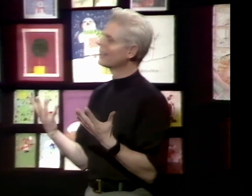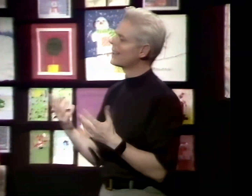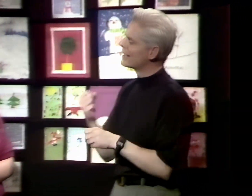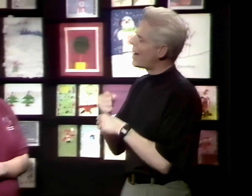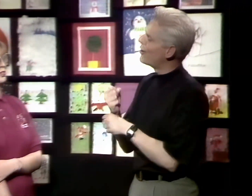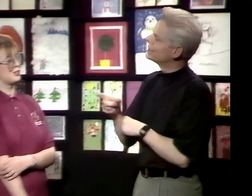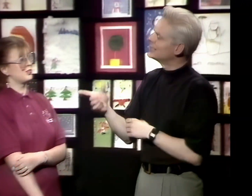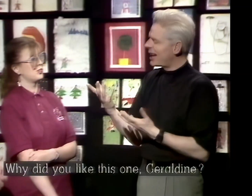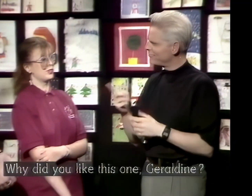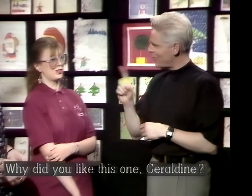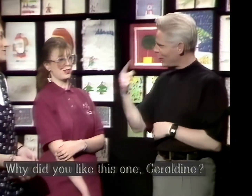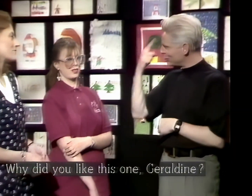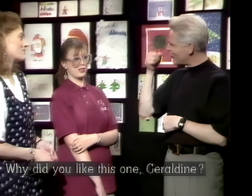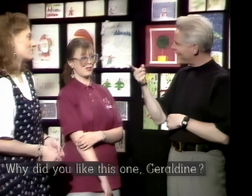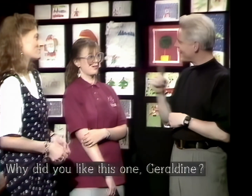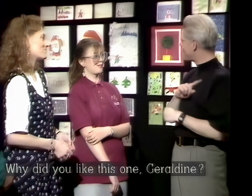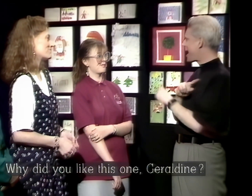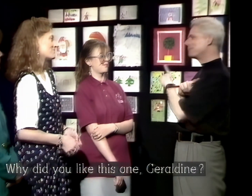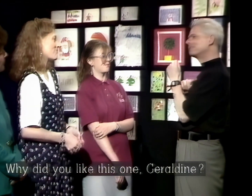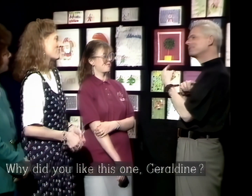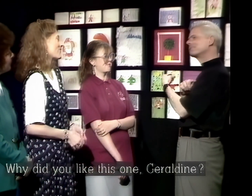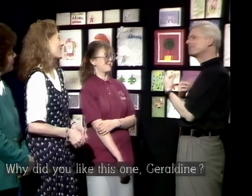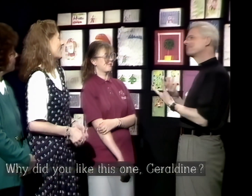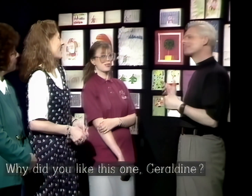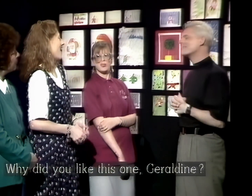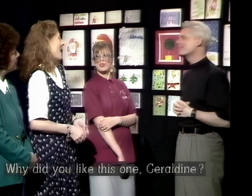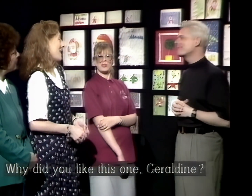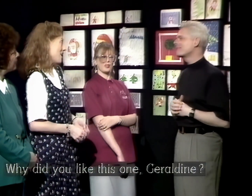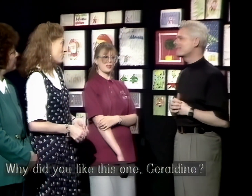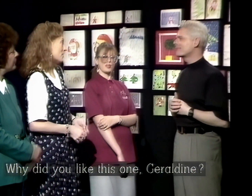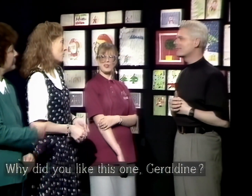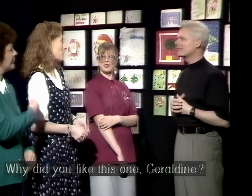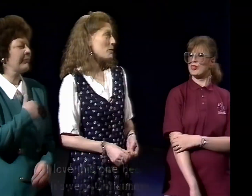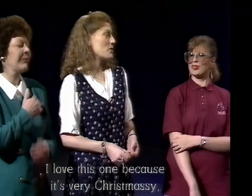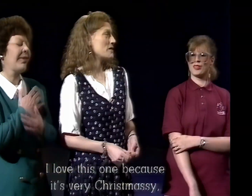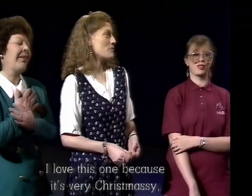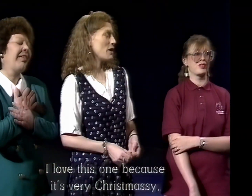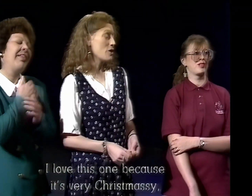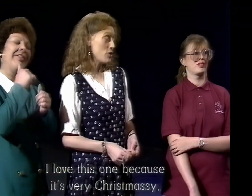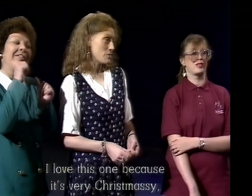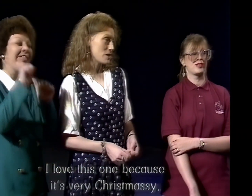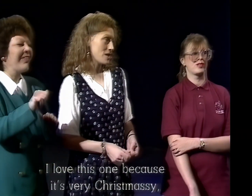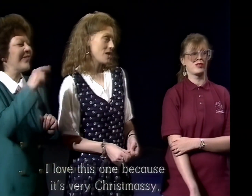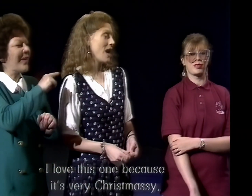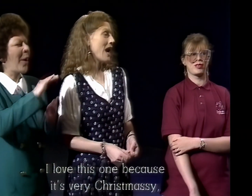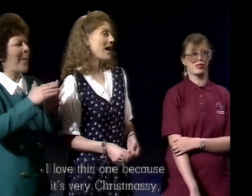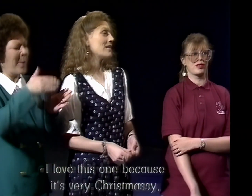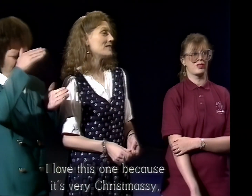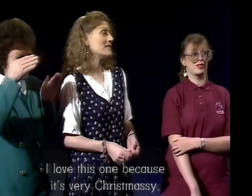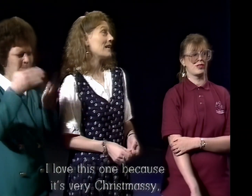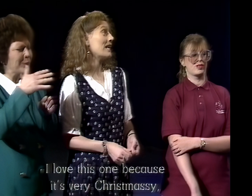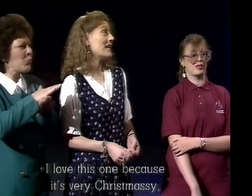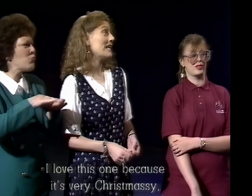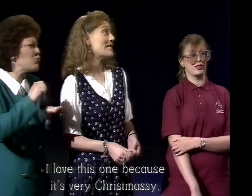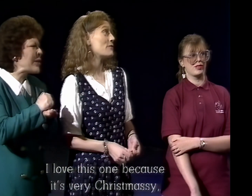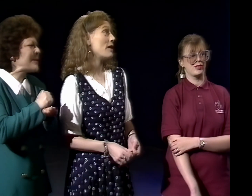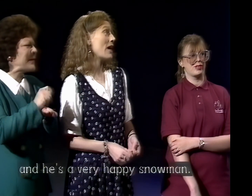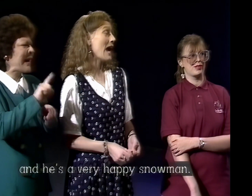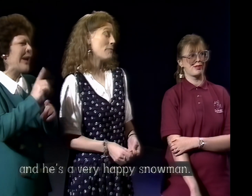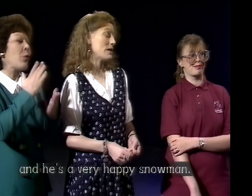Now, why did you like this one, Geraldine? I love this one because it's very Christmassy and he's a very happy